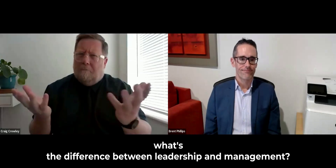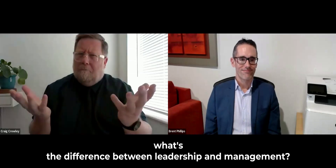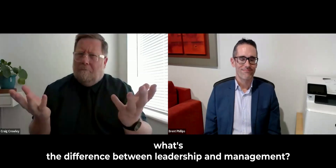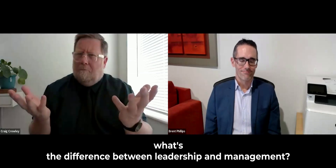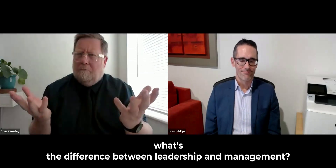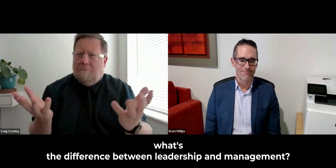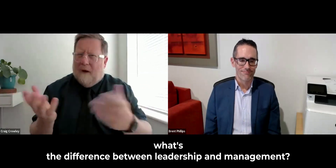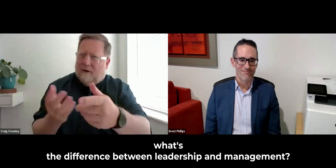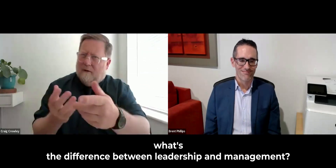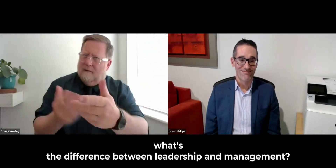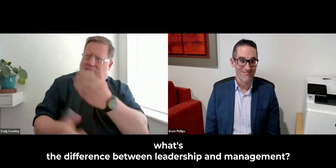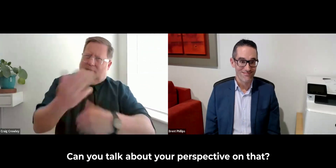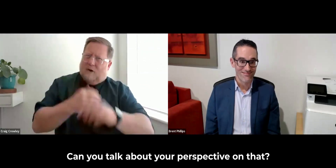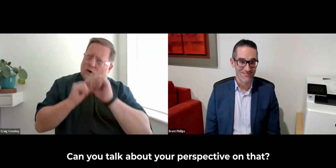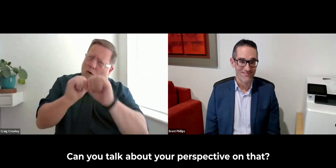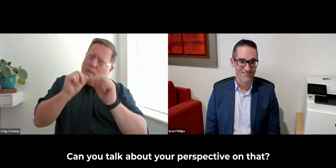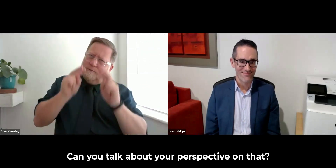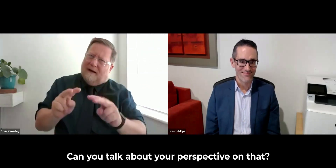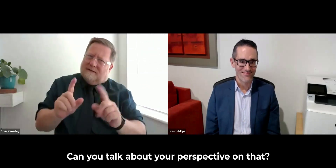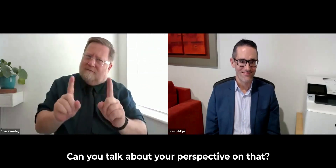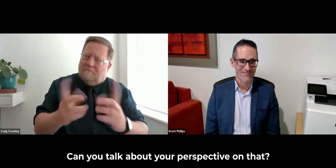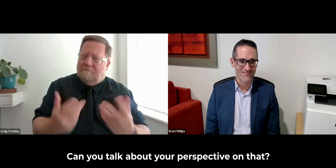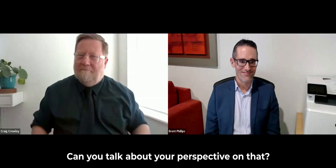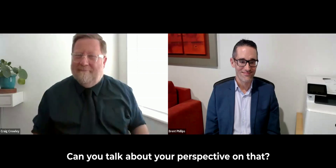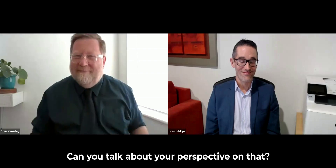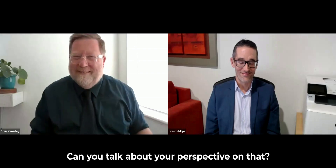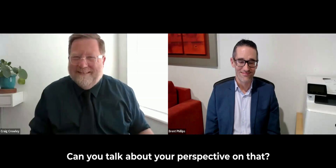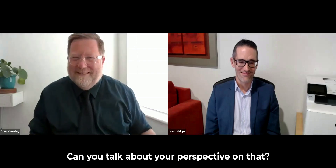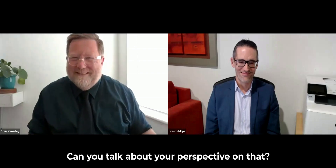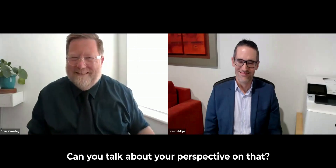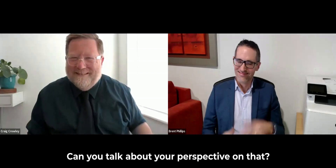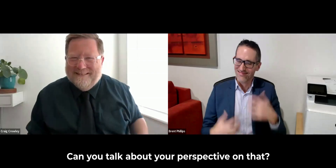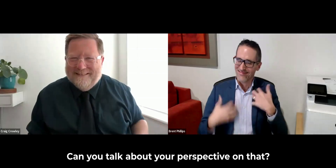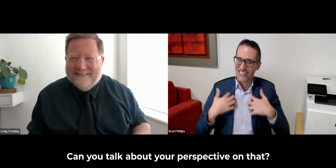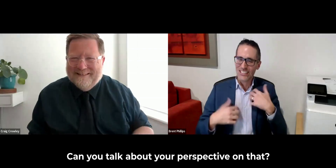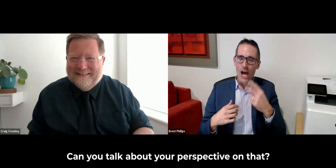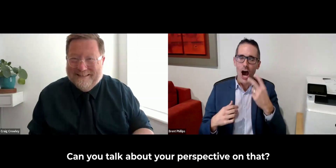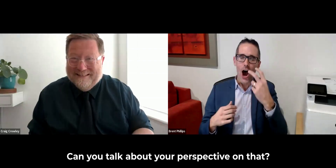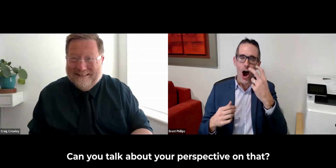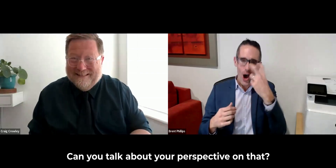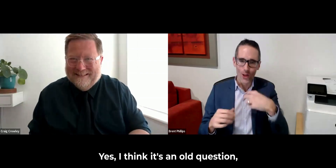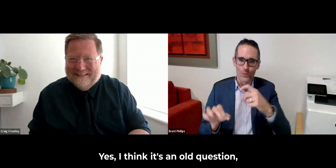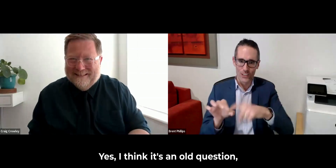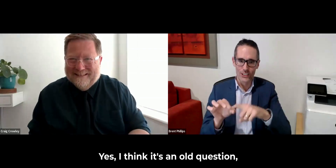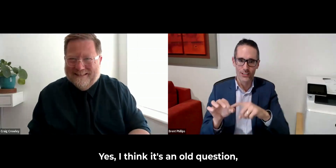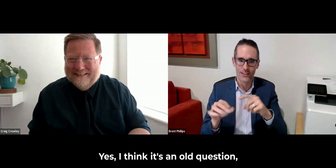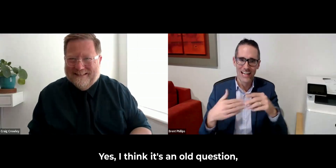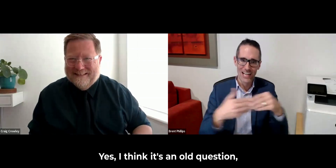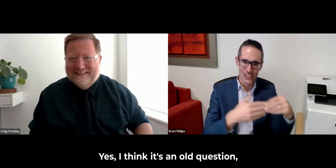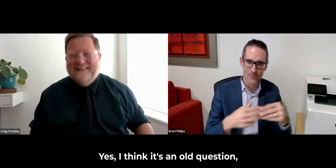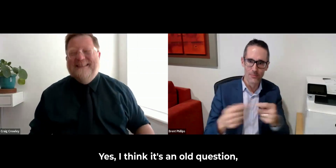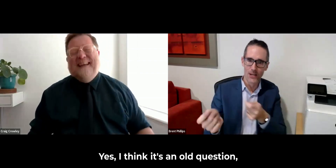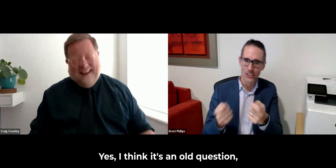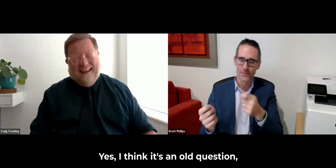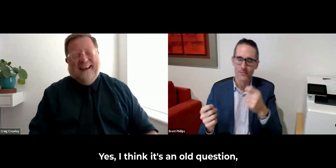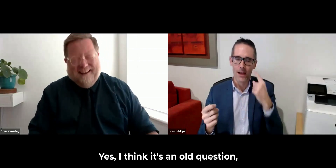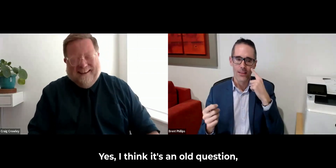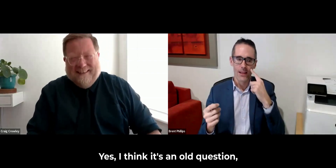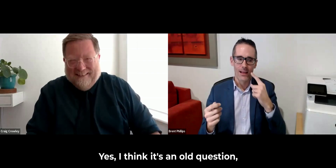and management? Can you talk about your perspective on that? Yes, I think it's an old